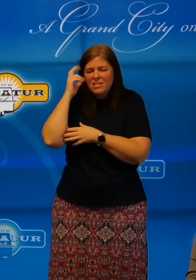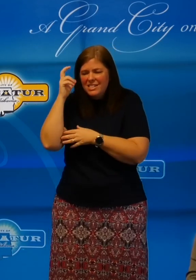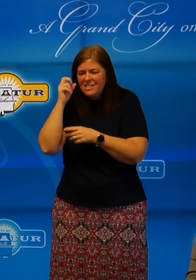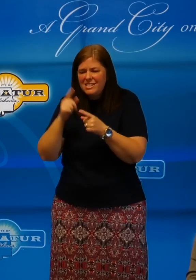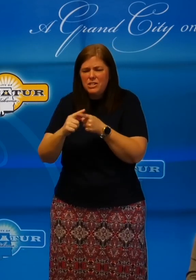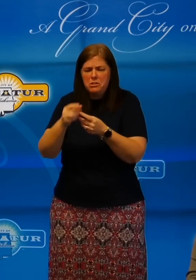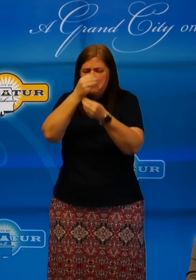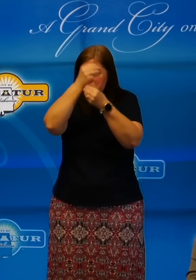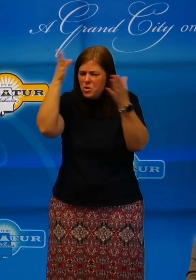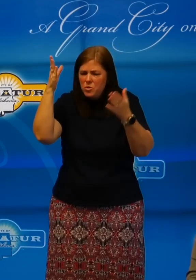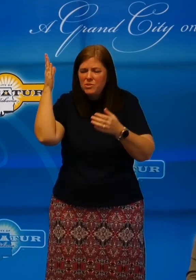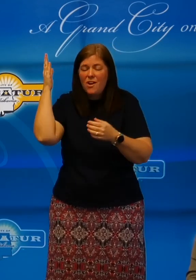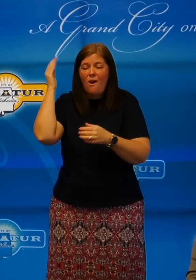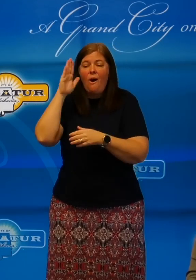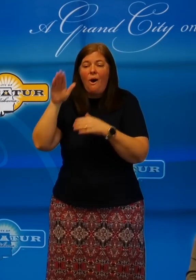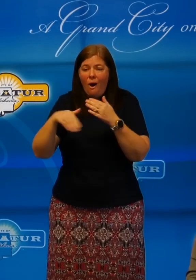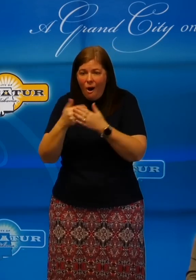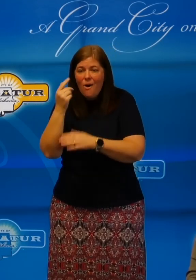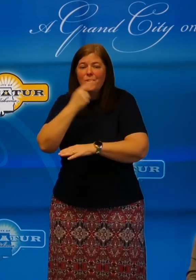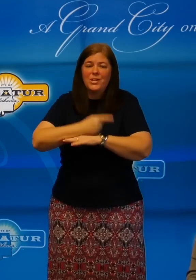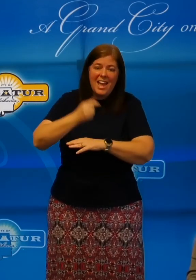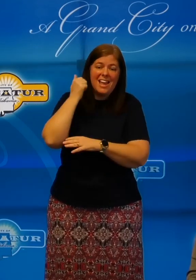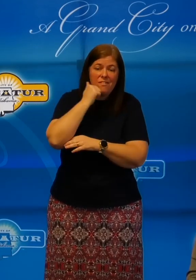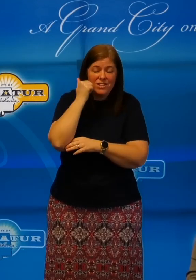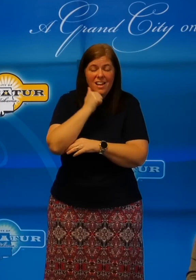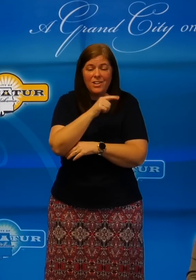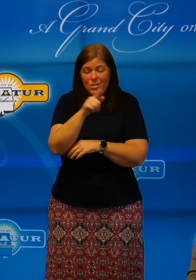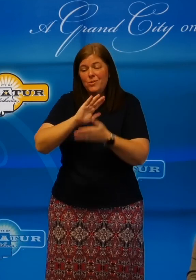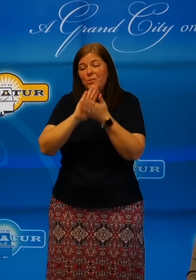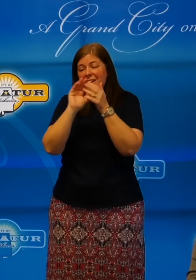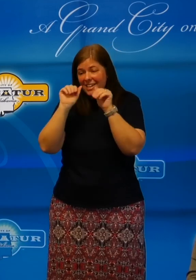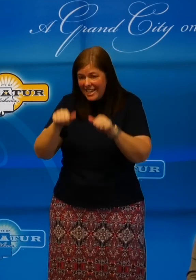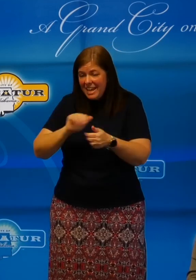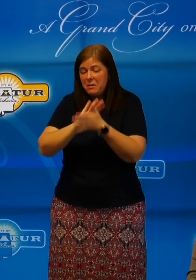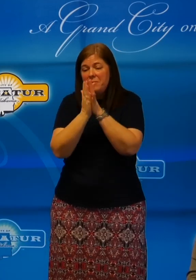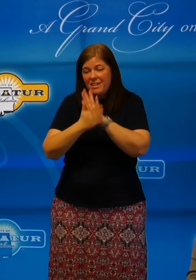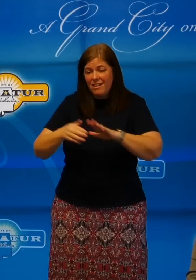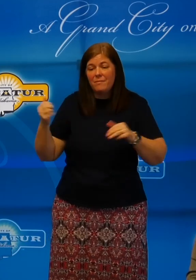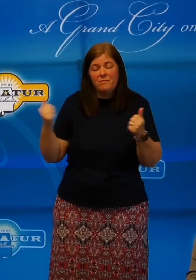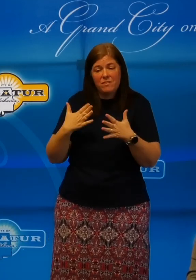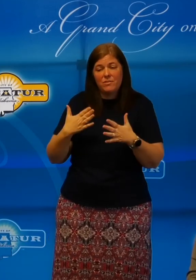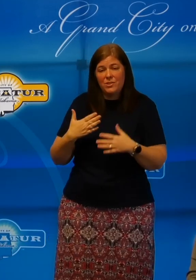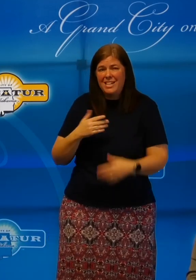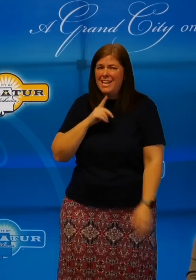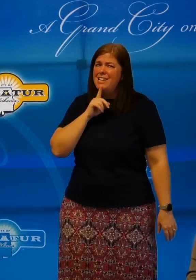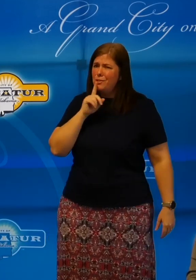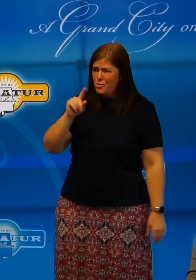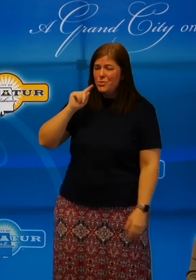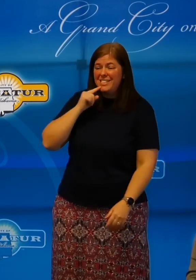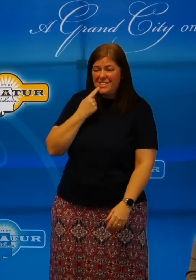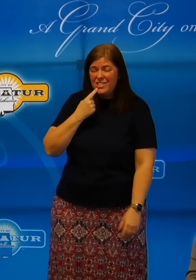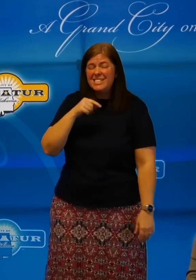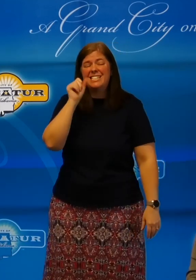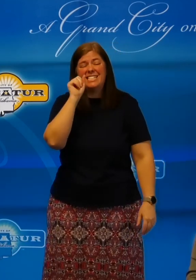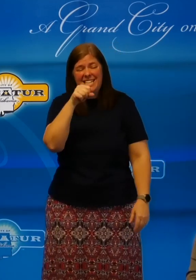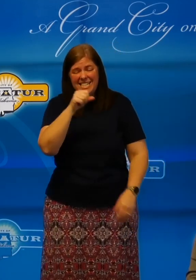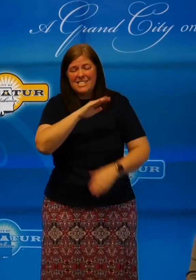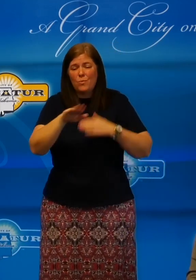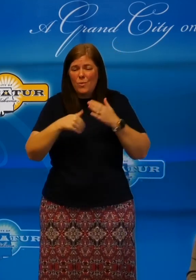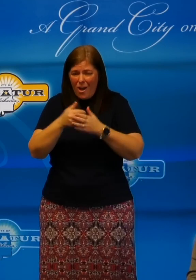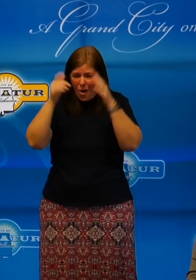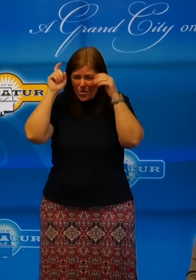all day, every day, you will be very fearful. Now, is it serious? It is. And we all need to pay close attention to